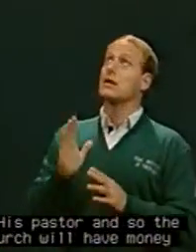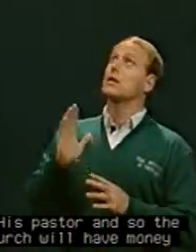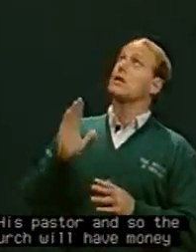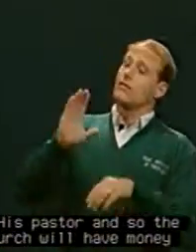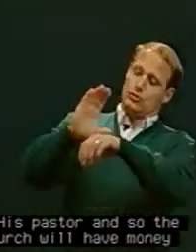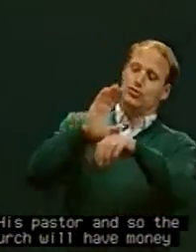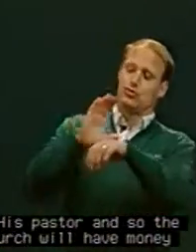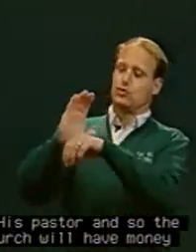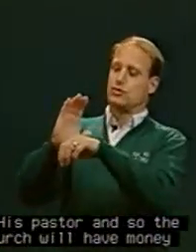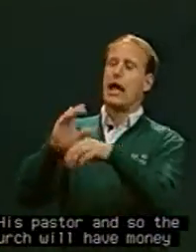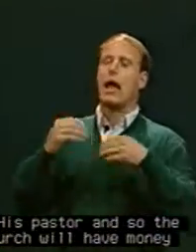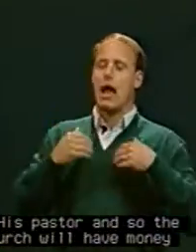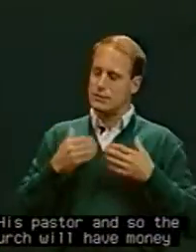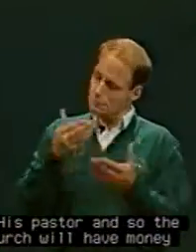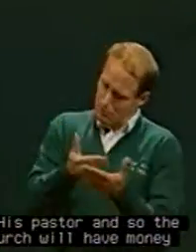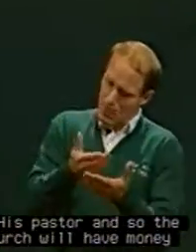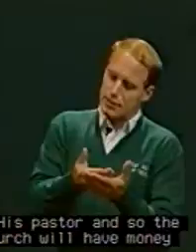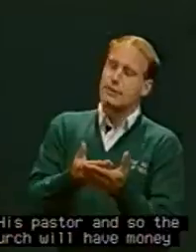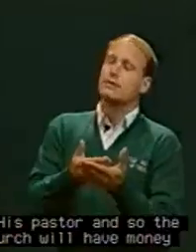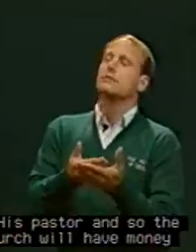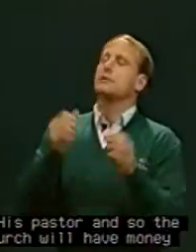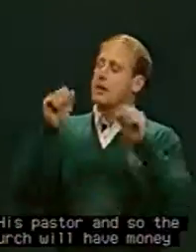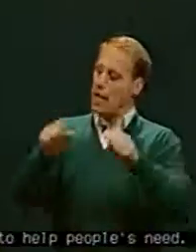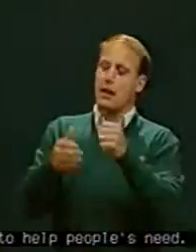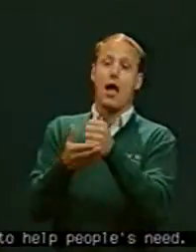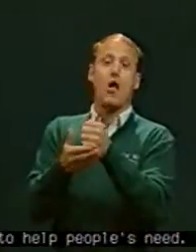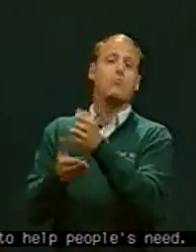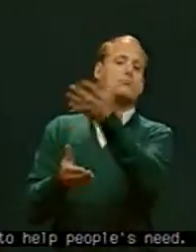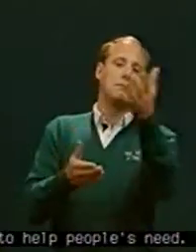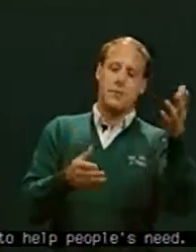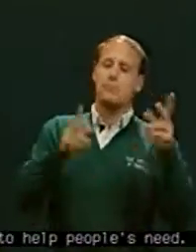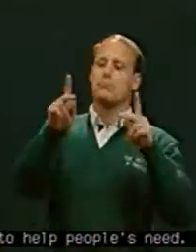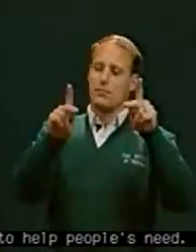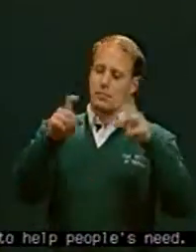his pastor, and so the church will have money to help people's need.